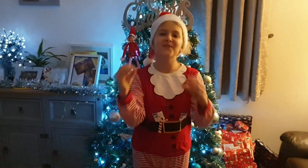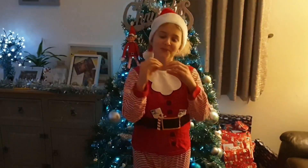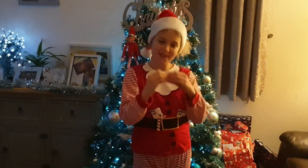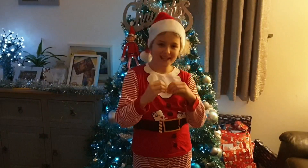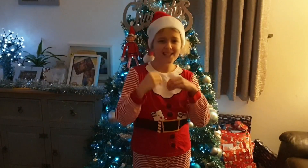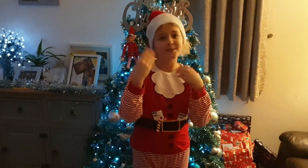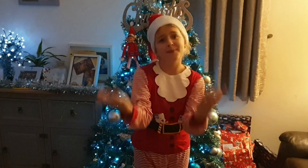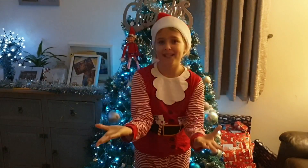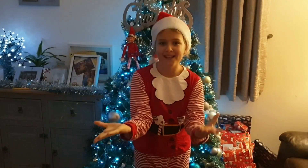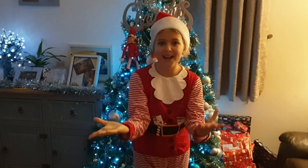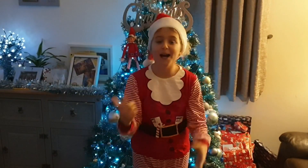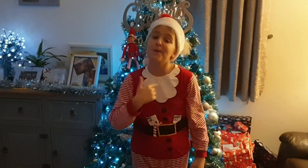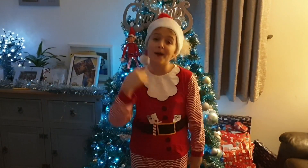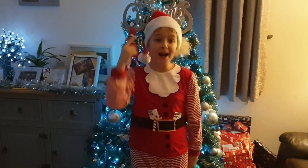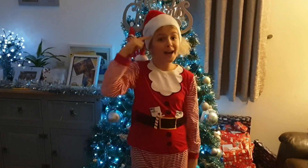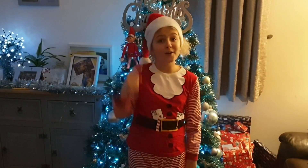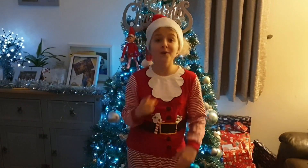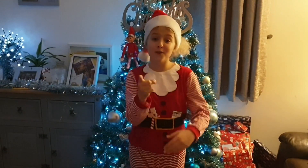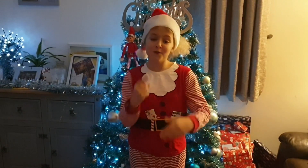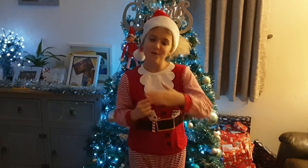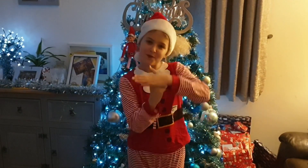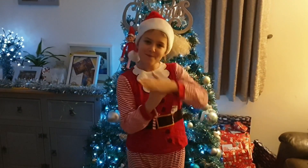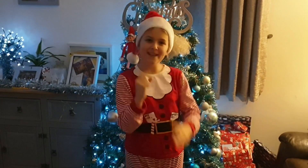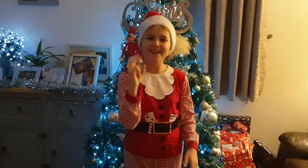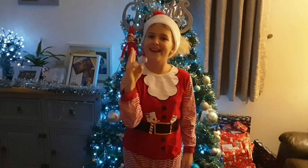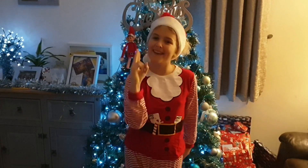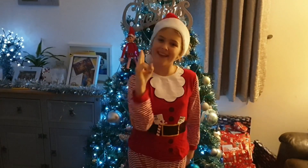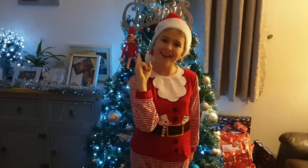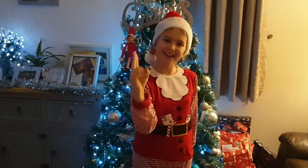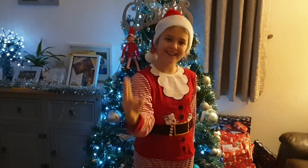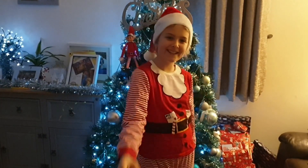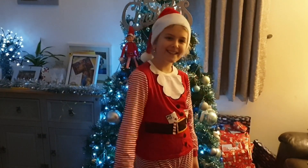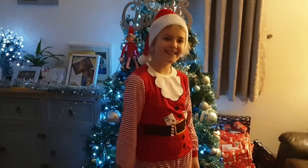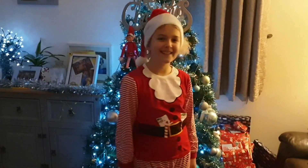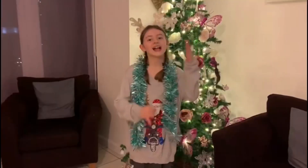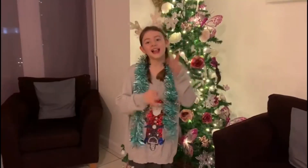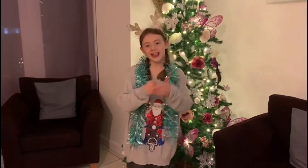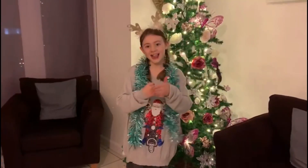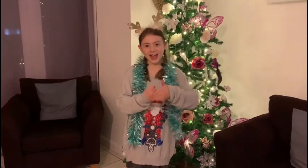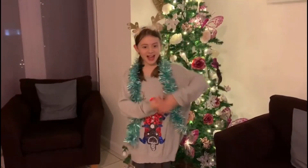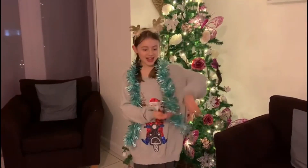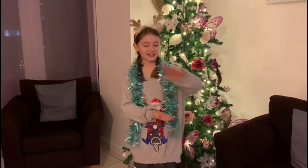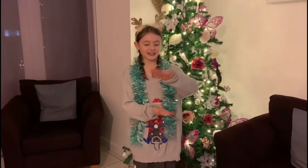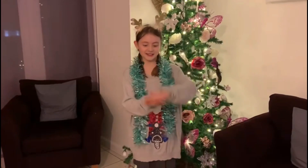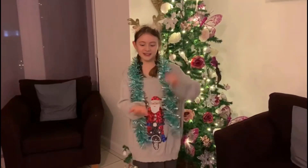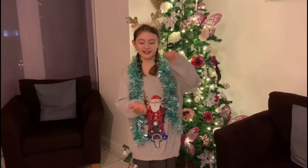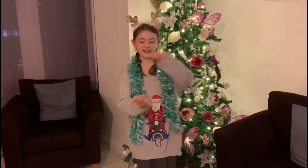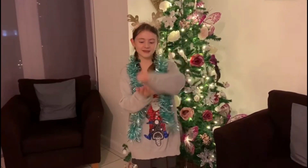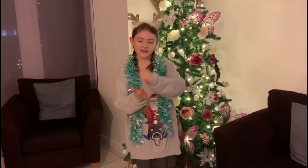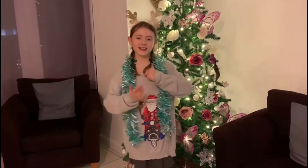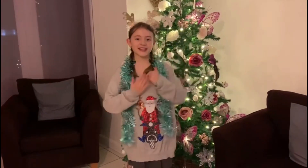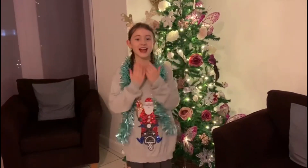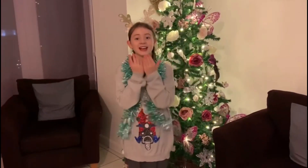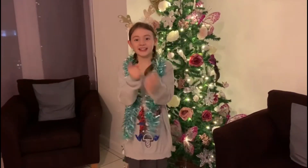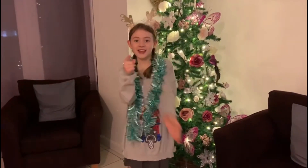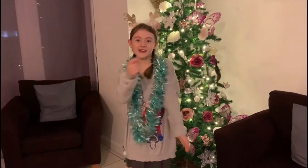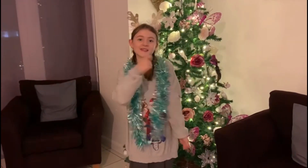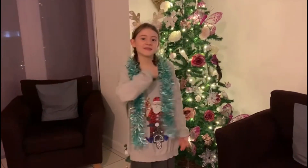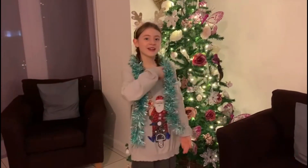you kissed me now, I know you'd fool me again Last Christmas I gave you my